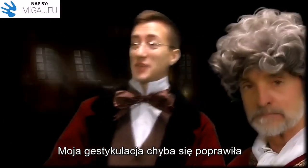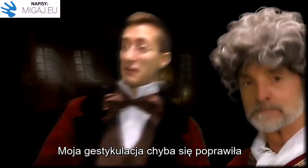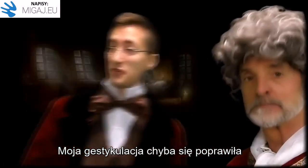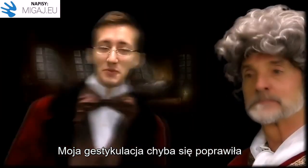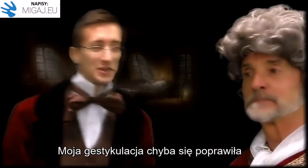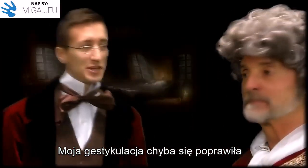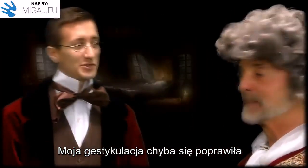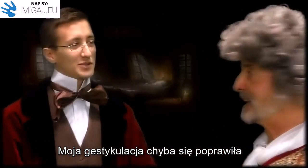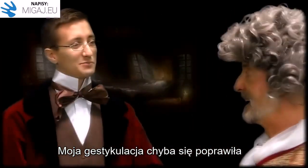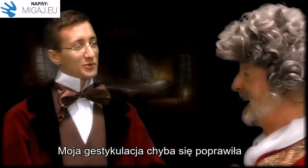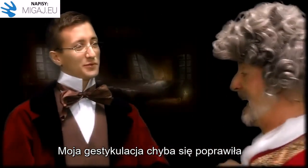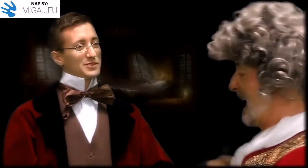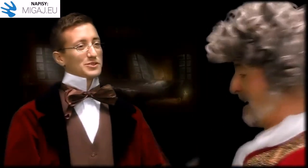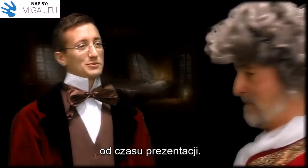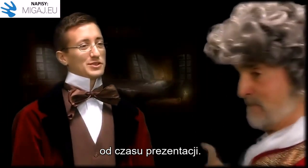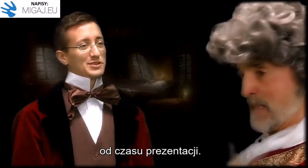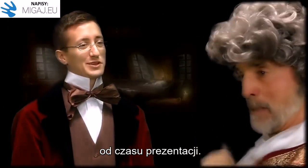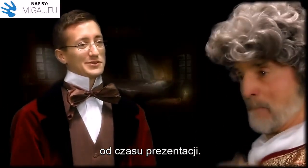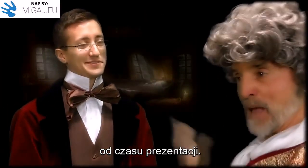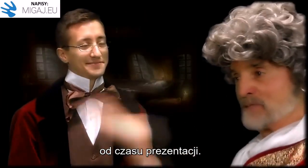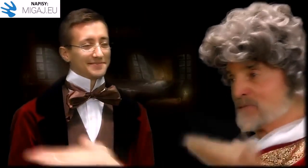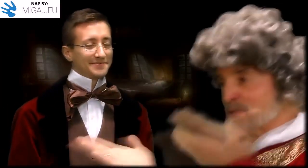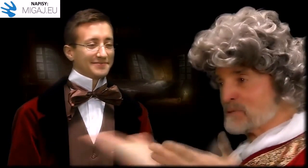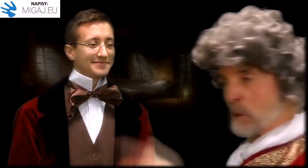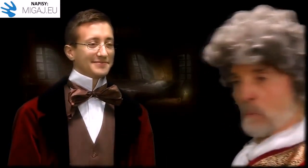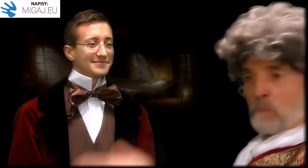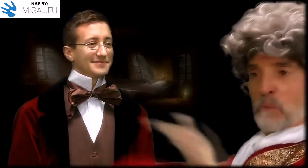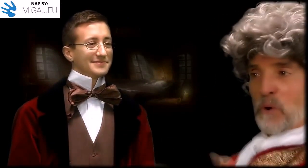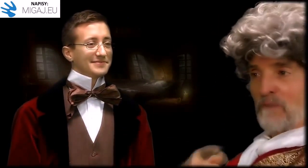I feel that my gesture has improved since the presentation.